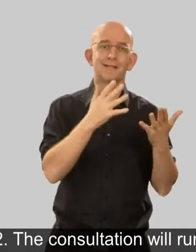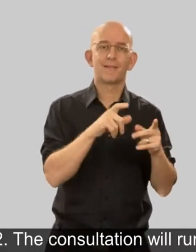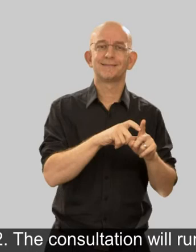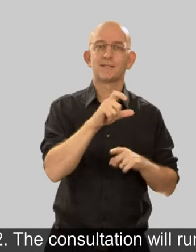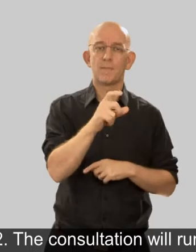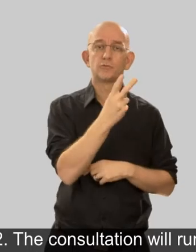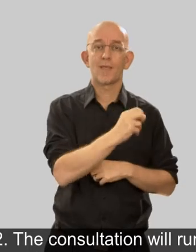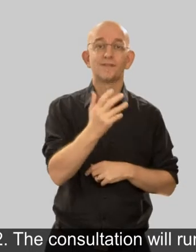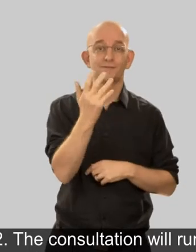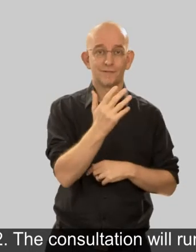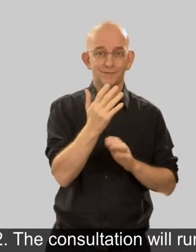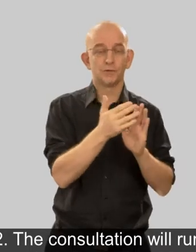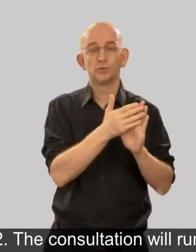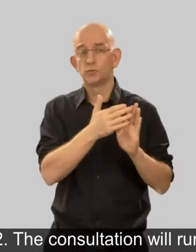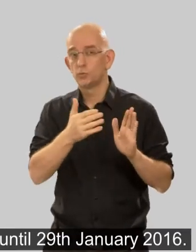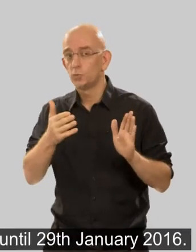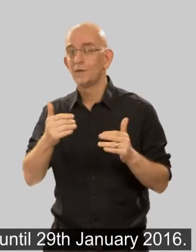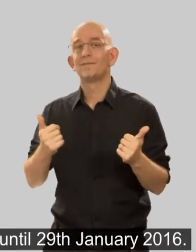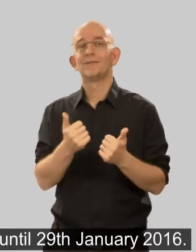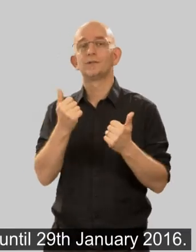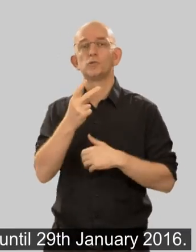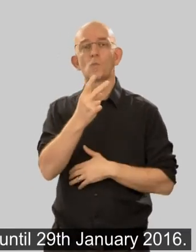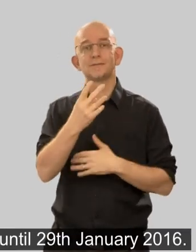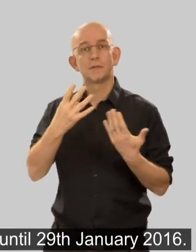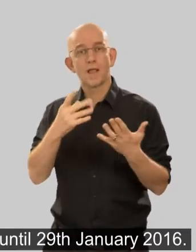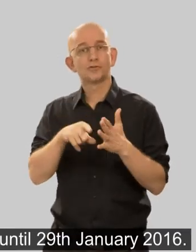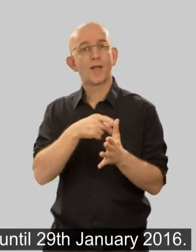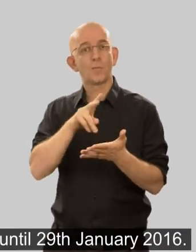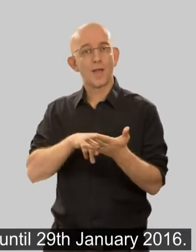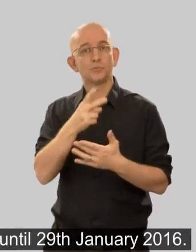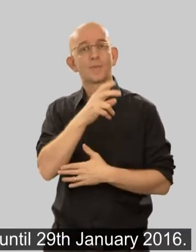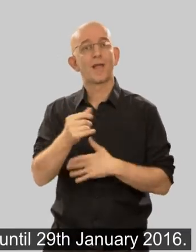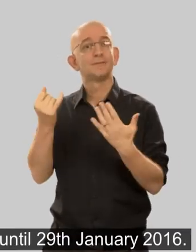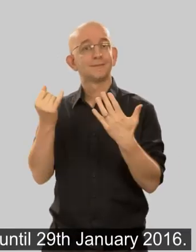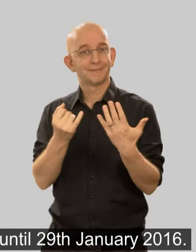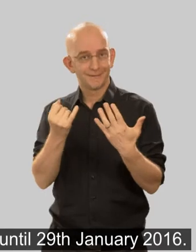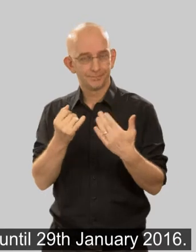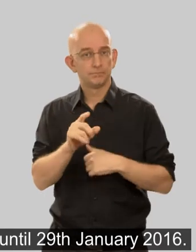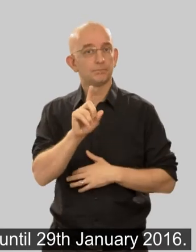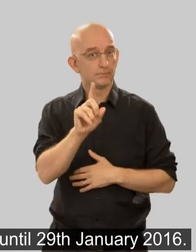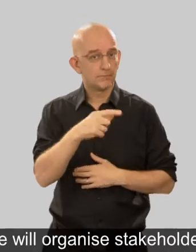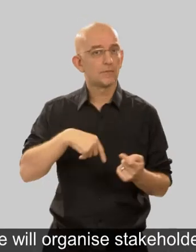The consultation will run from the 10th of December 2015 until 29th of January 2016.